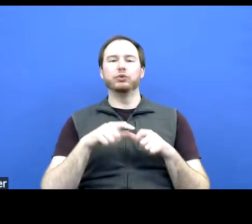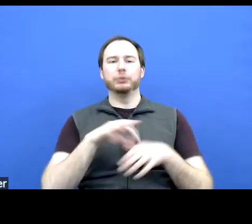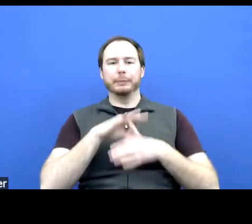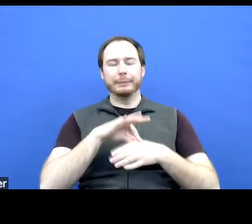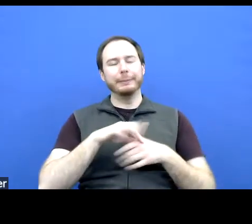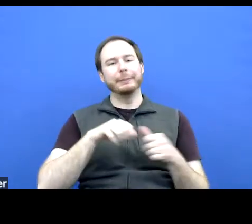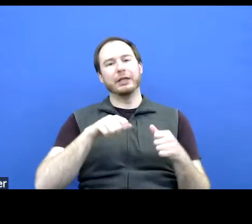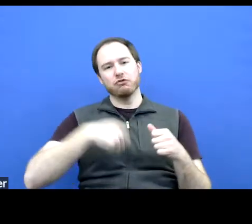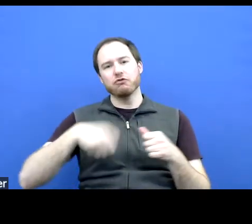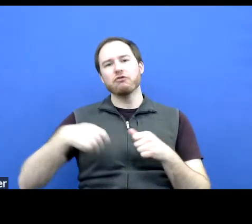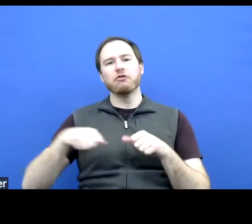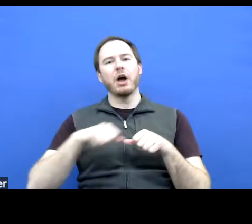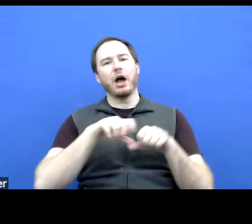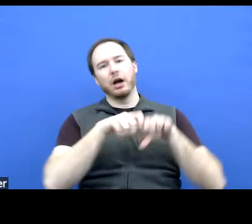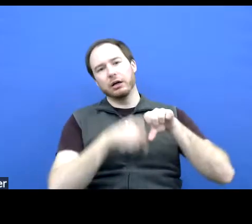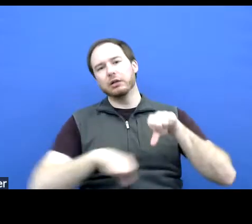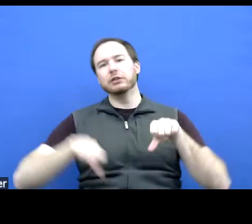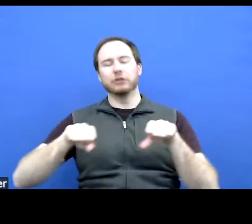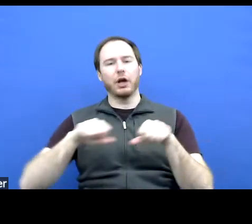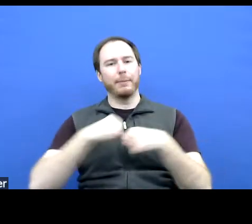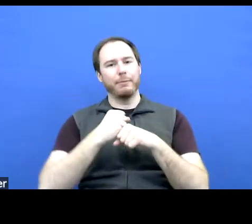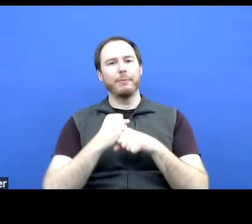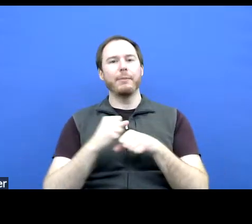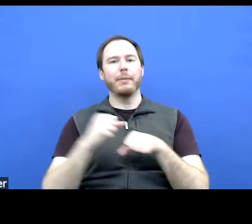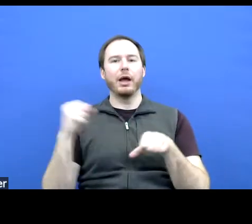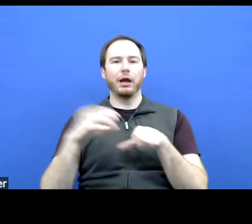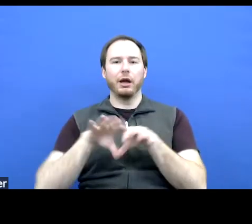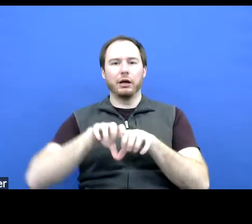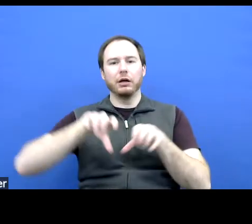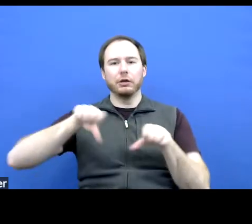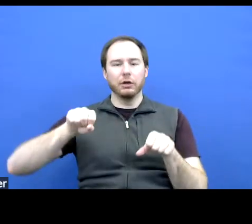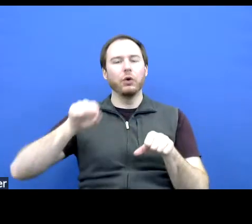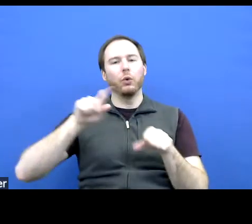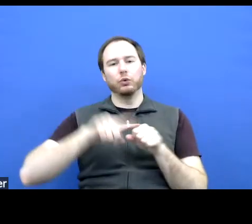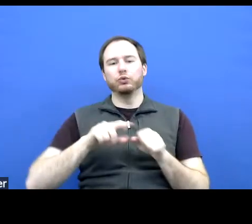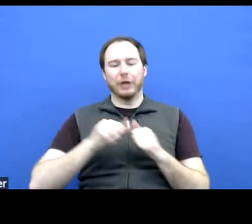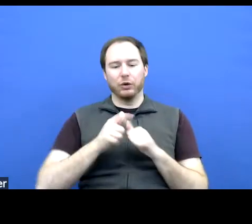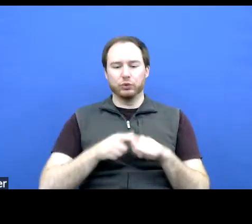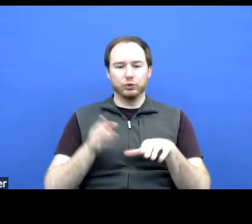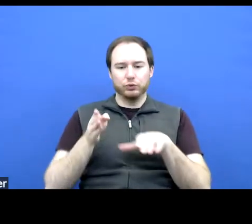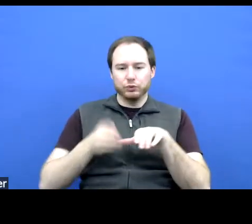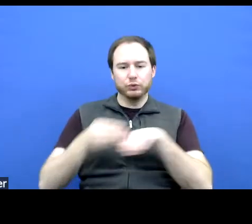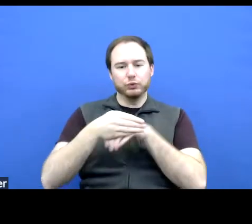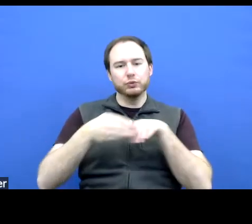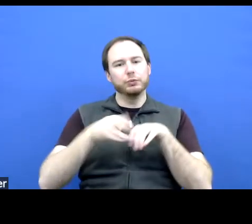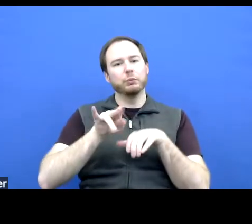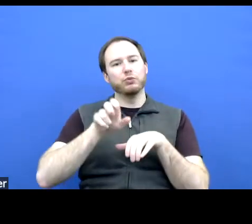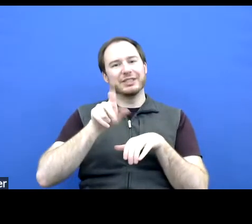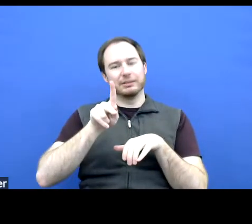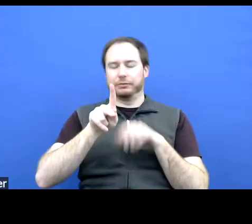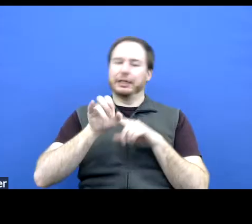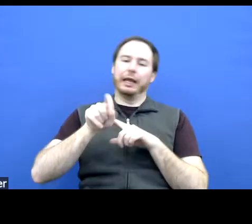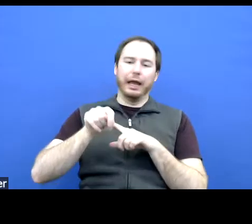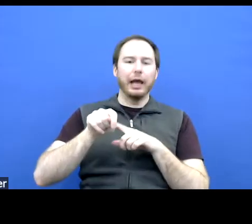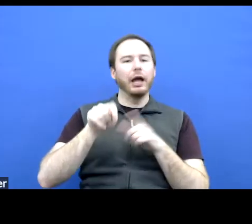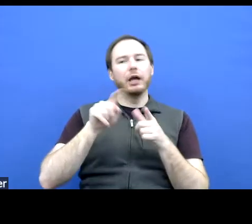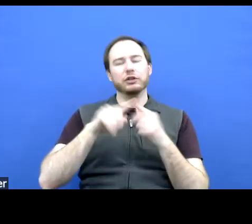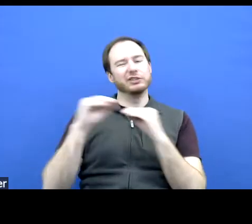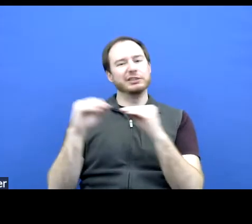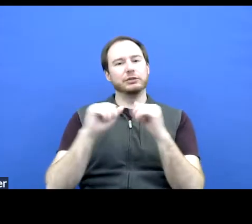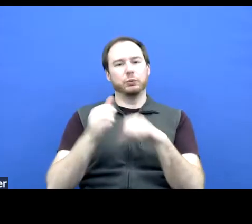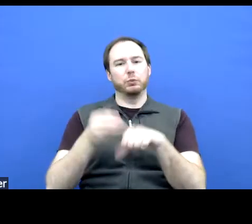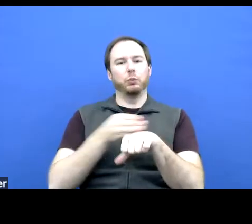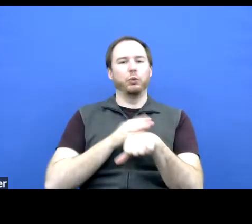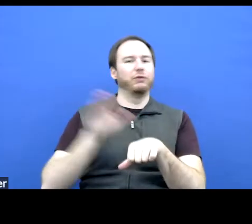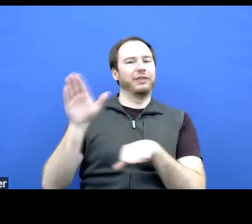stuffing sausages and trimming briskets and mostly preparation style things for people who are looking to improve their backyard